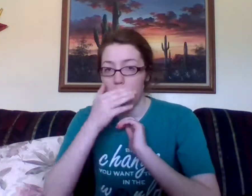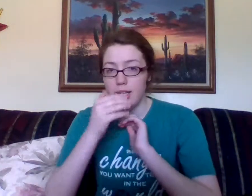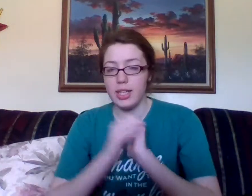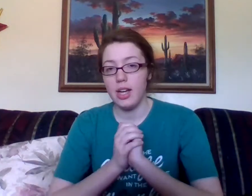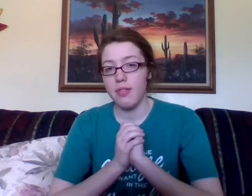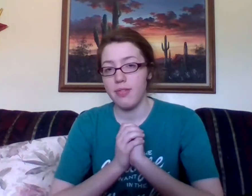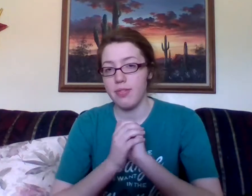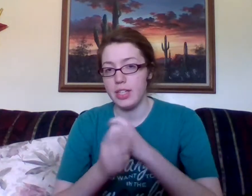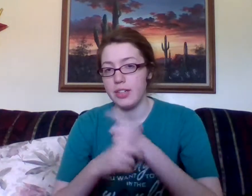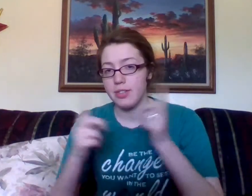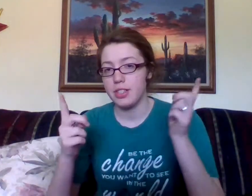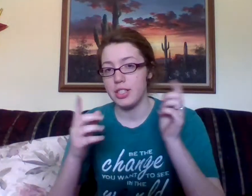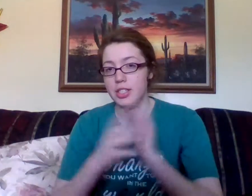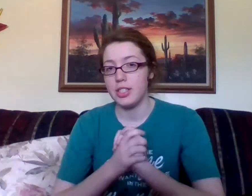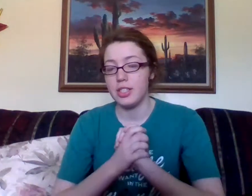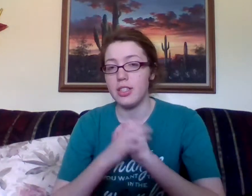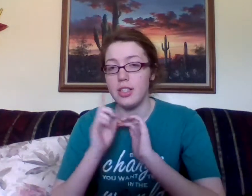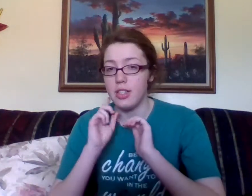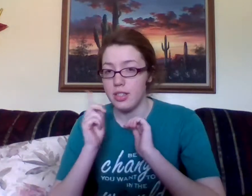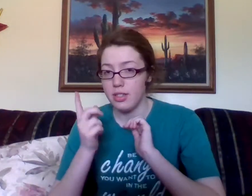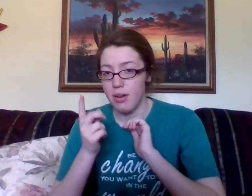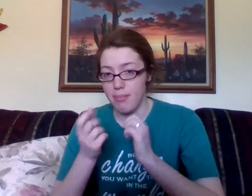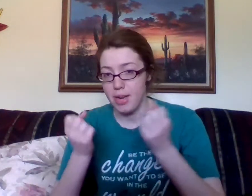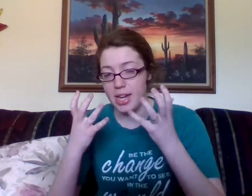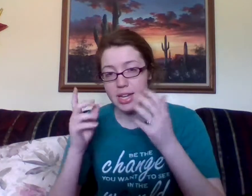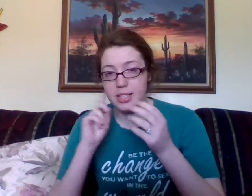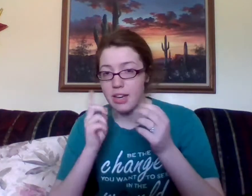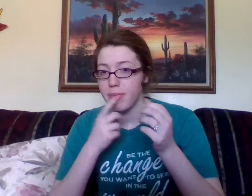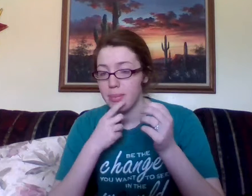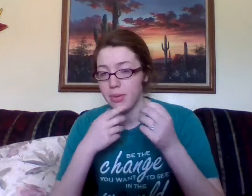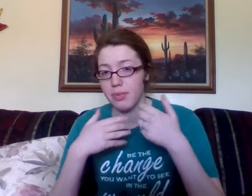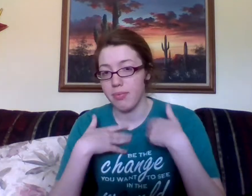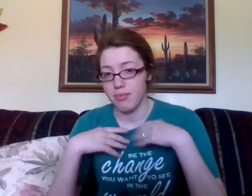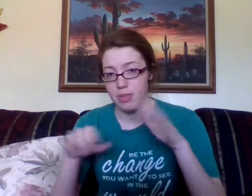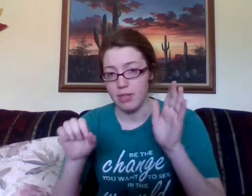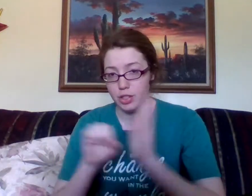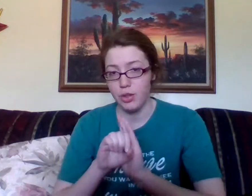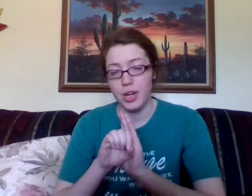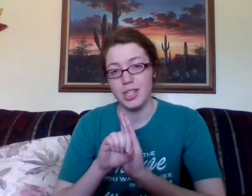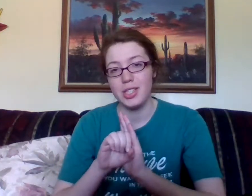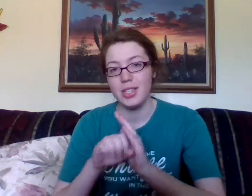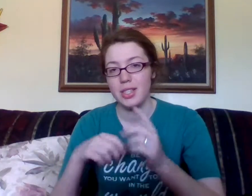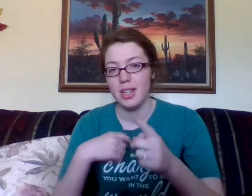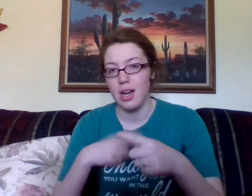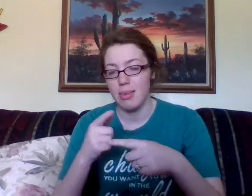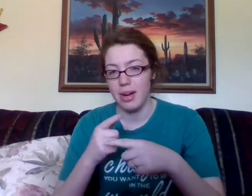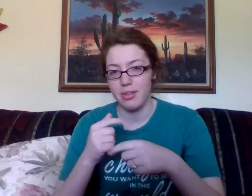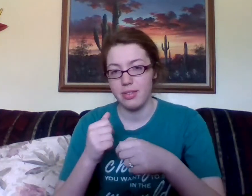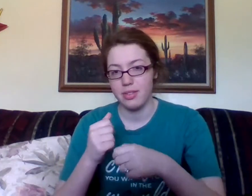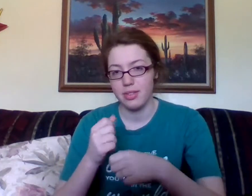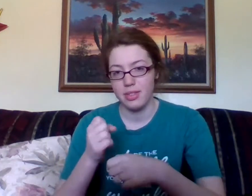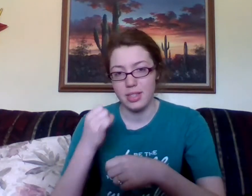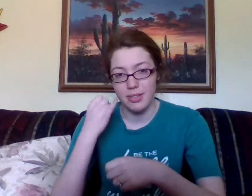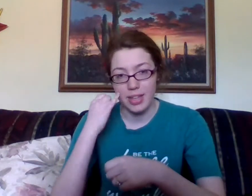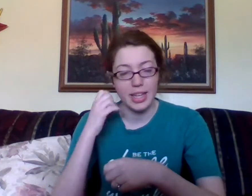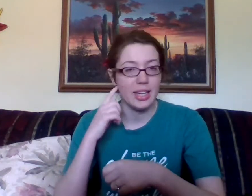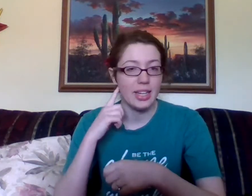Oddly enough, the difference is many deaf people have a choice about if they can